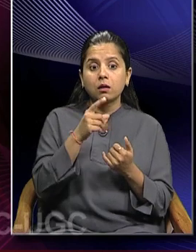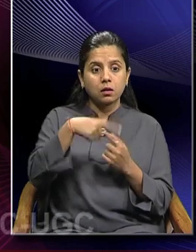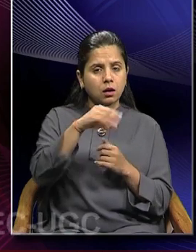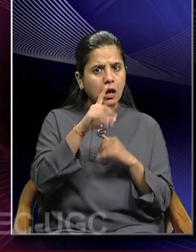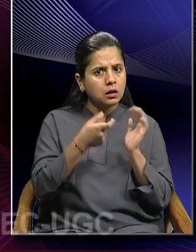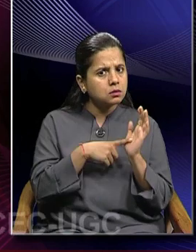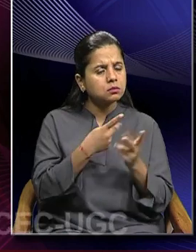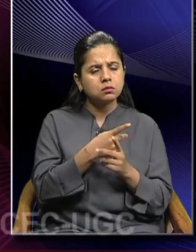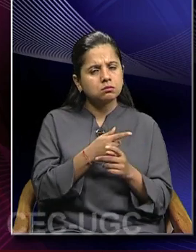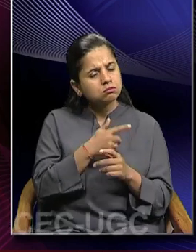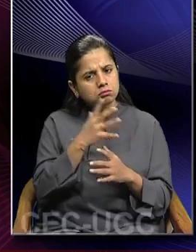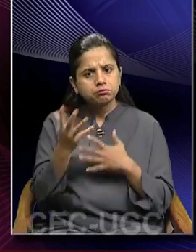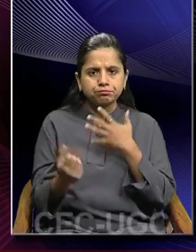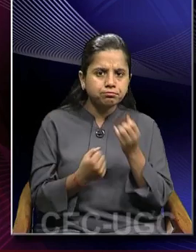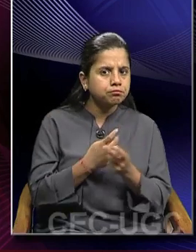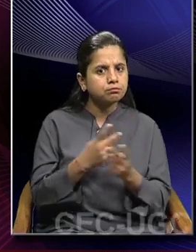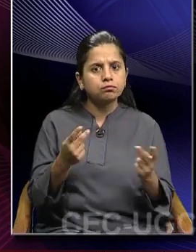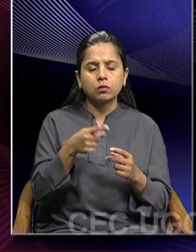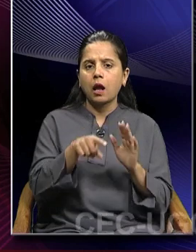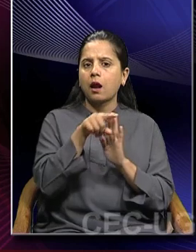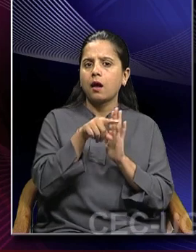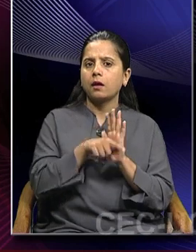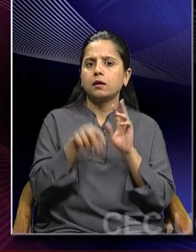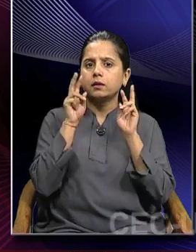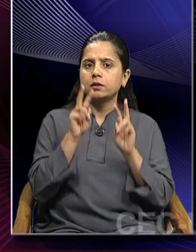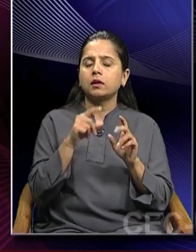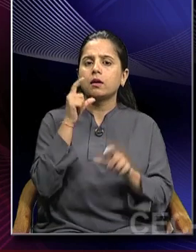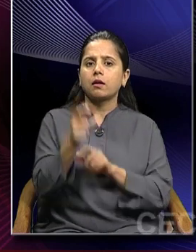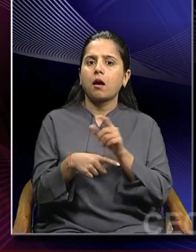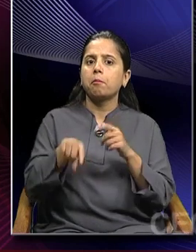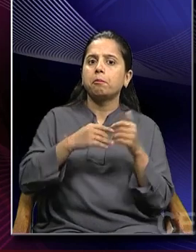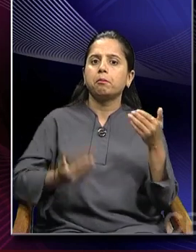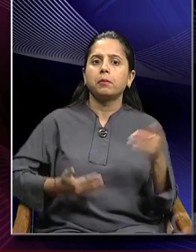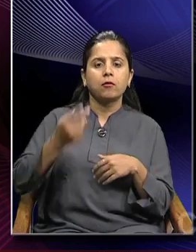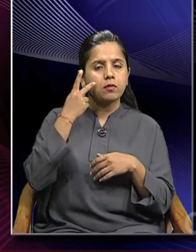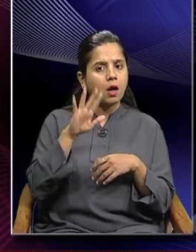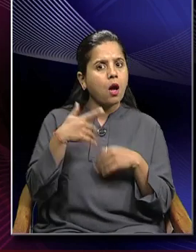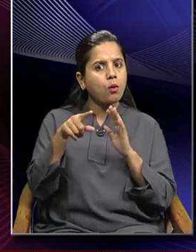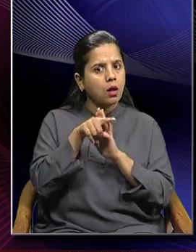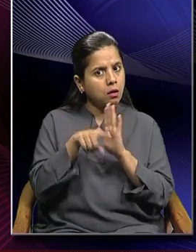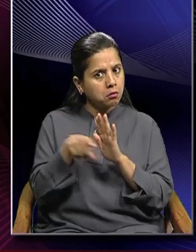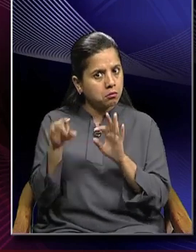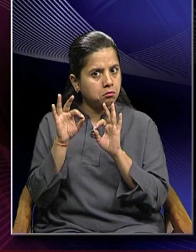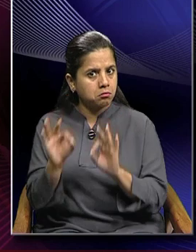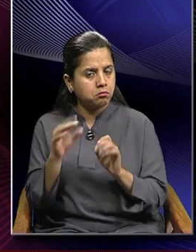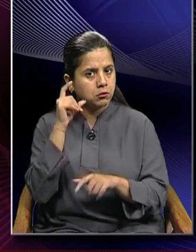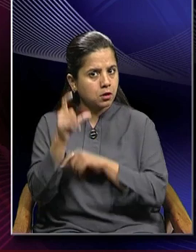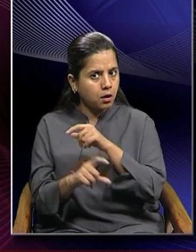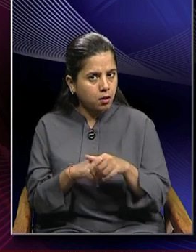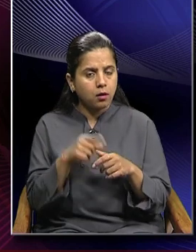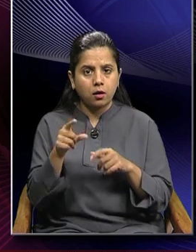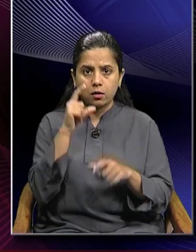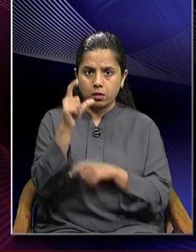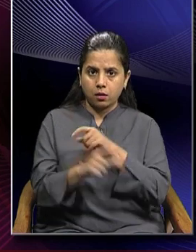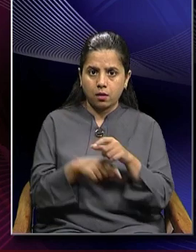that. They look at the ethical aspect of company's behavior as well, how ethical this company is, whether this